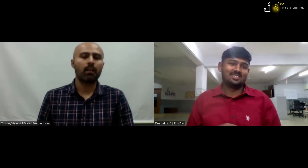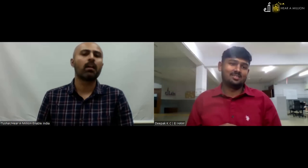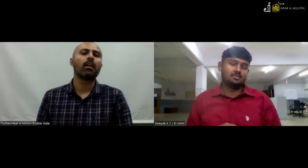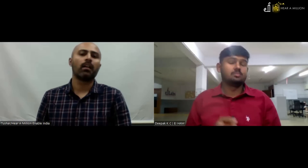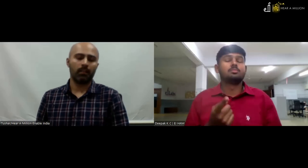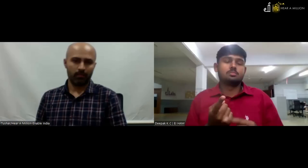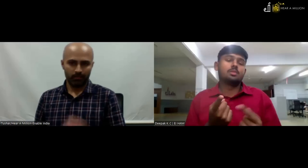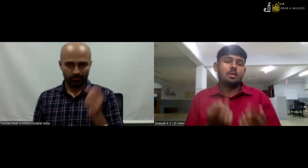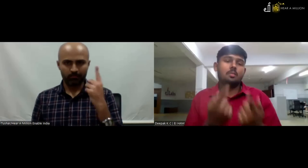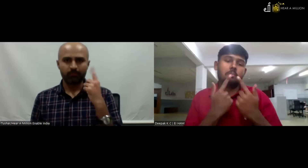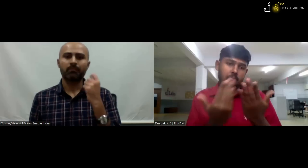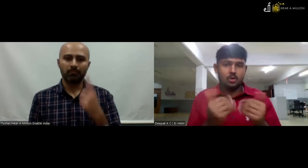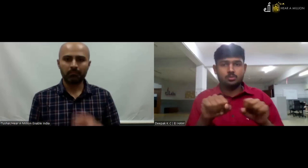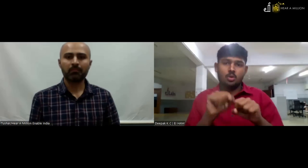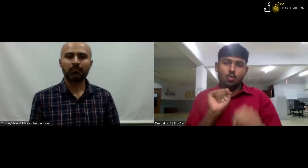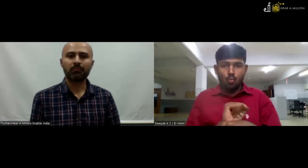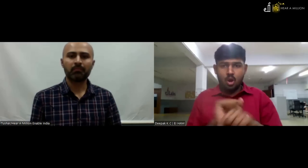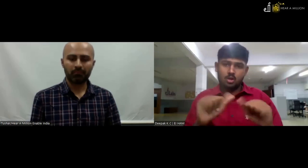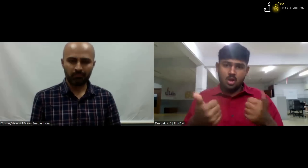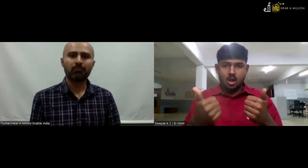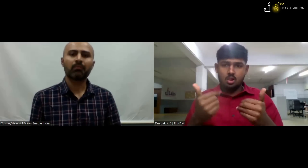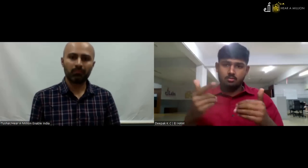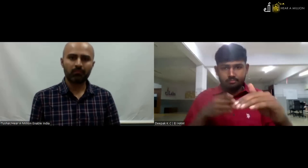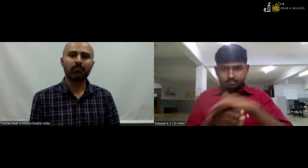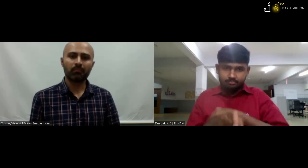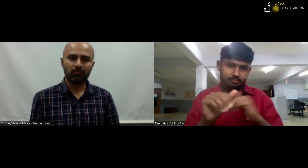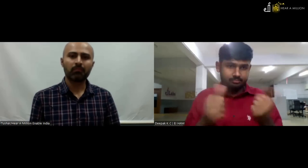a proof of address.